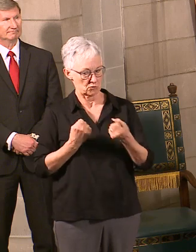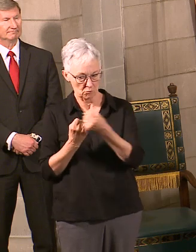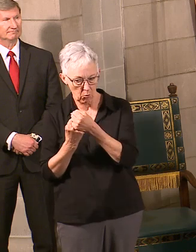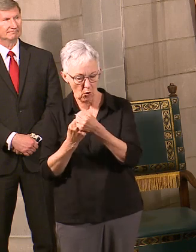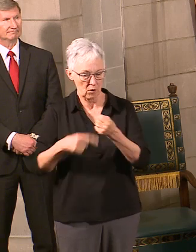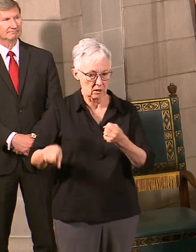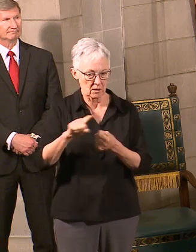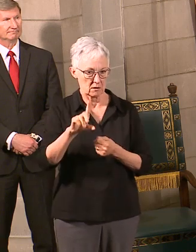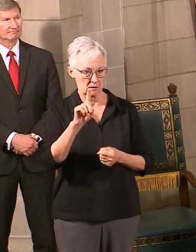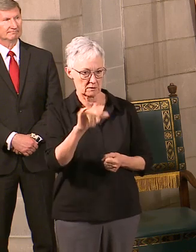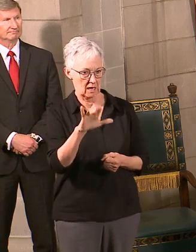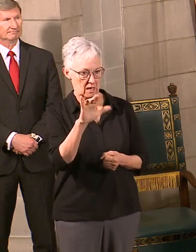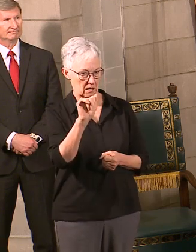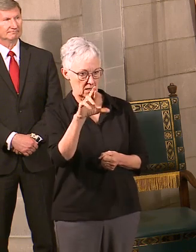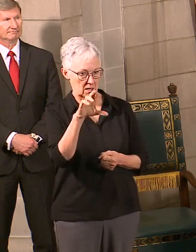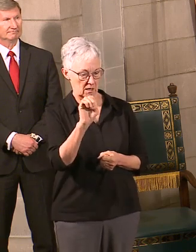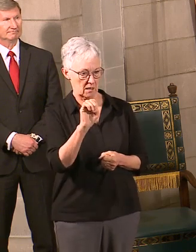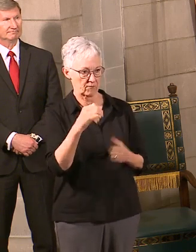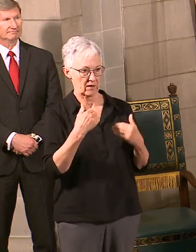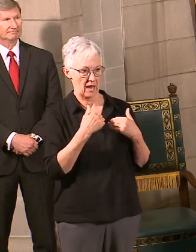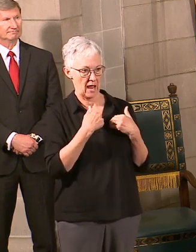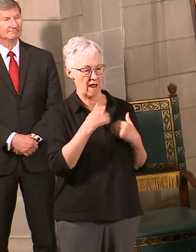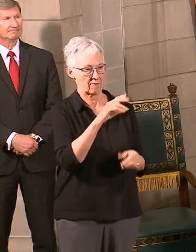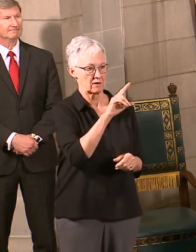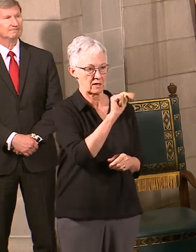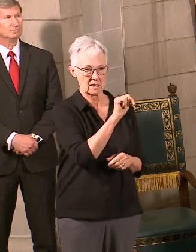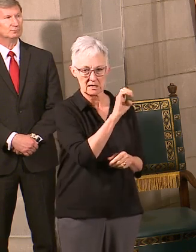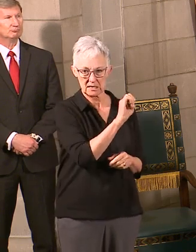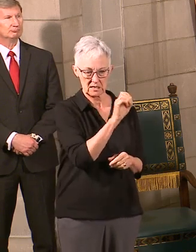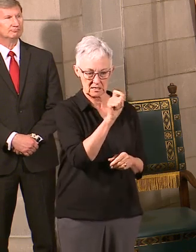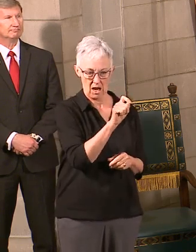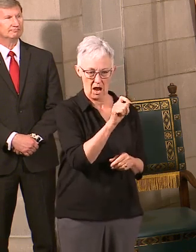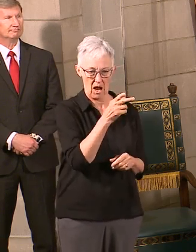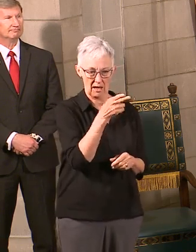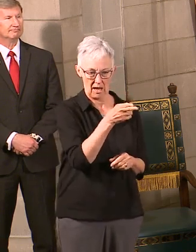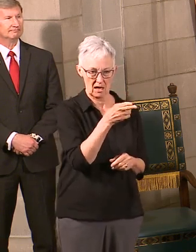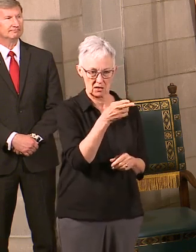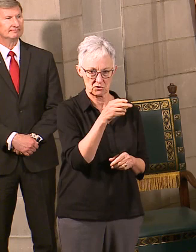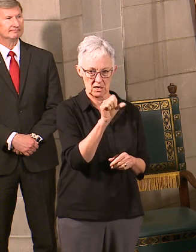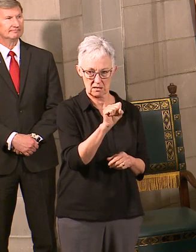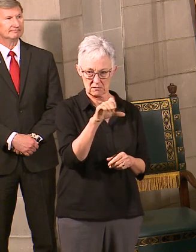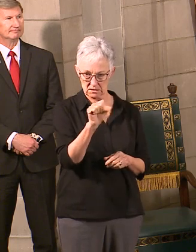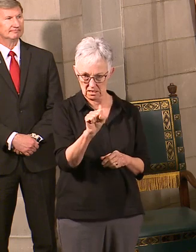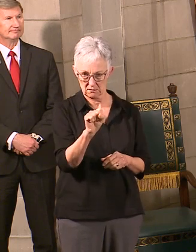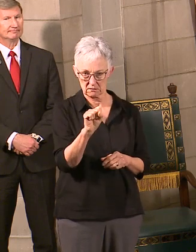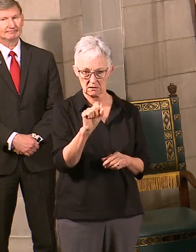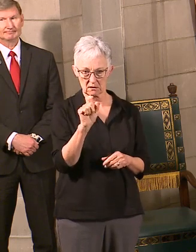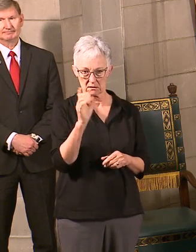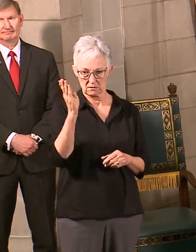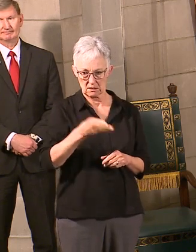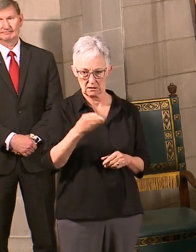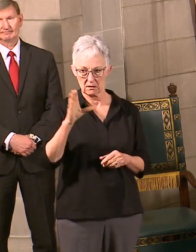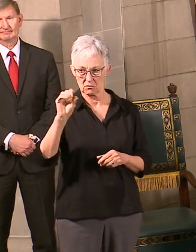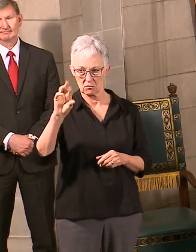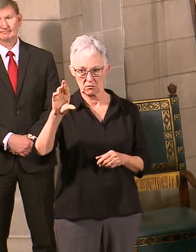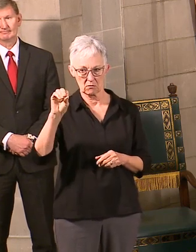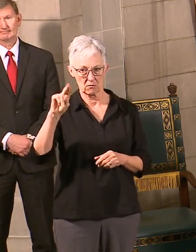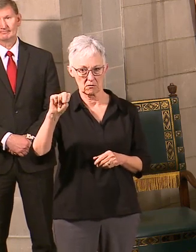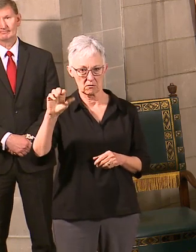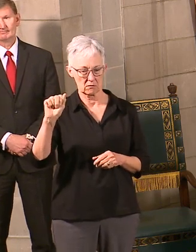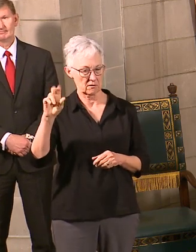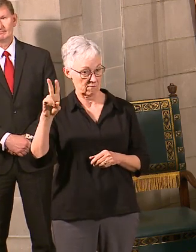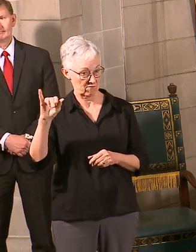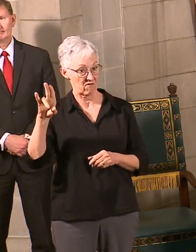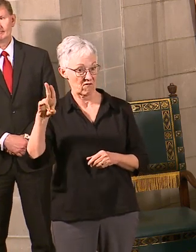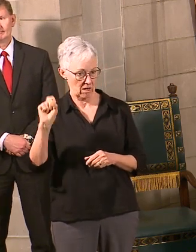www.ne.hhs.gov/coronavirus. You can go out there and find the guidance we've previously put